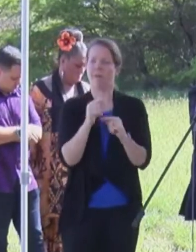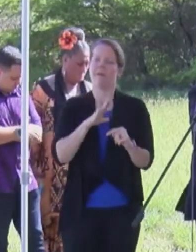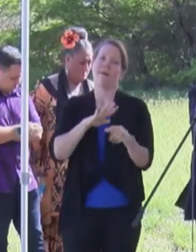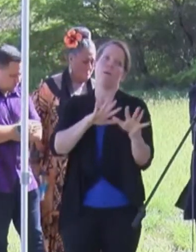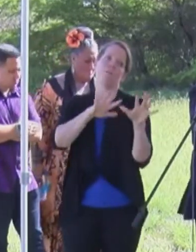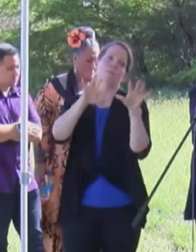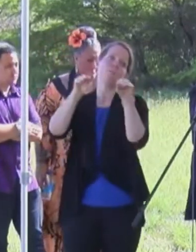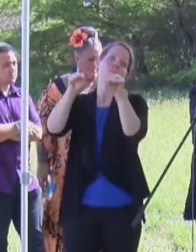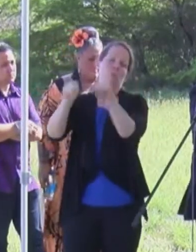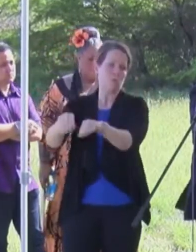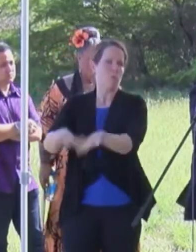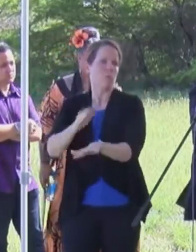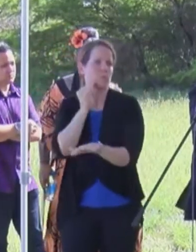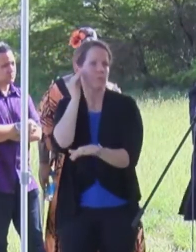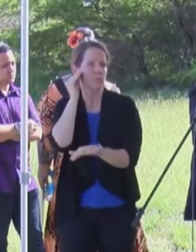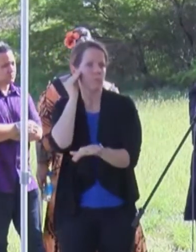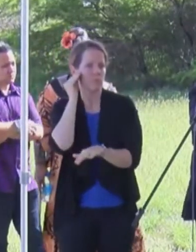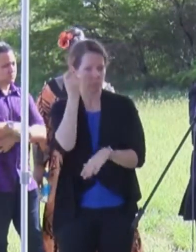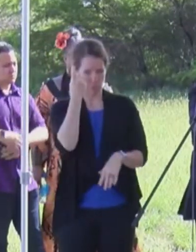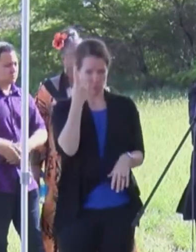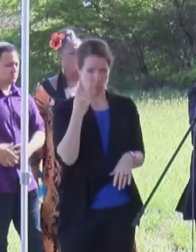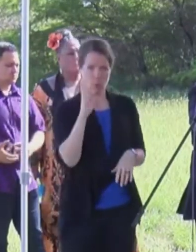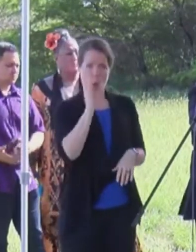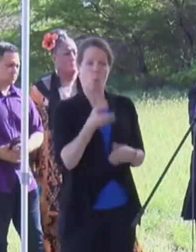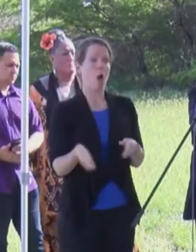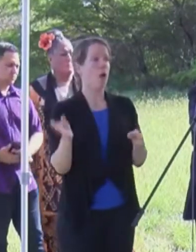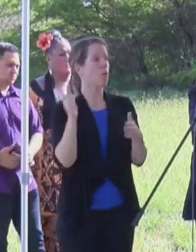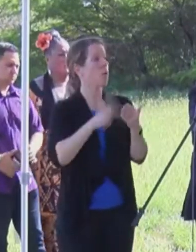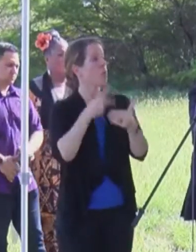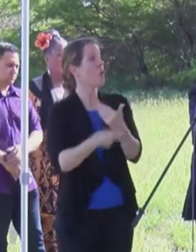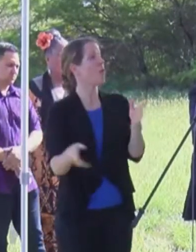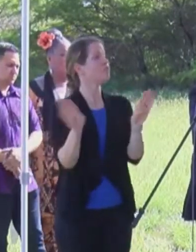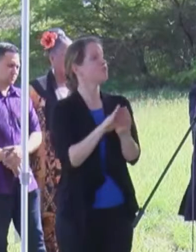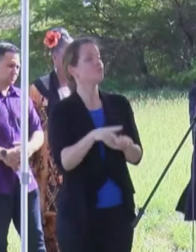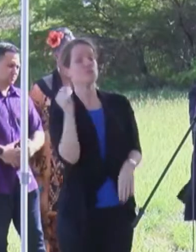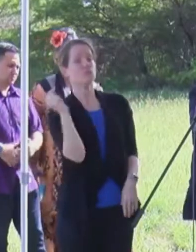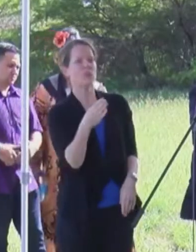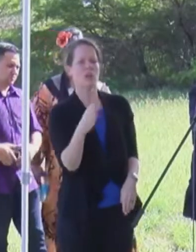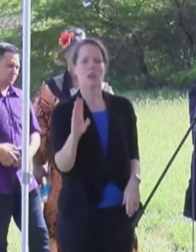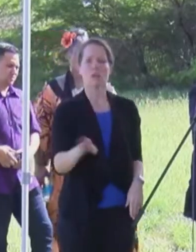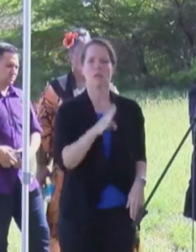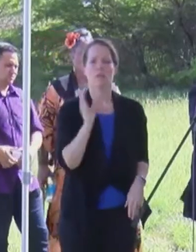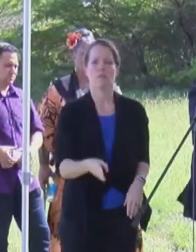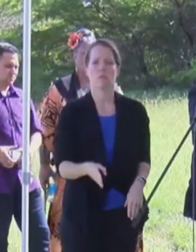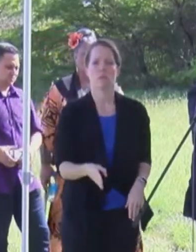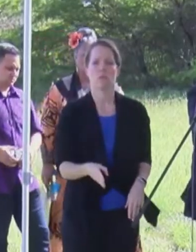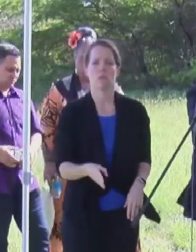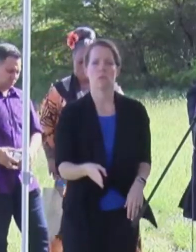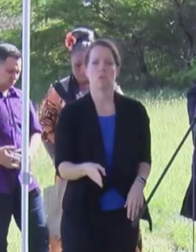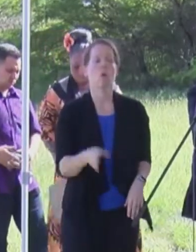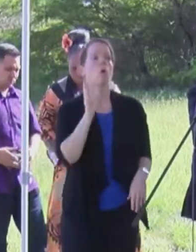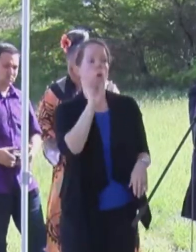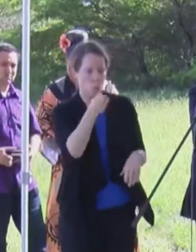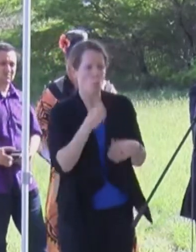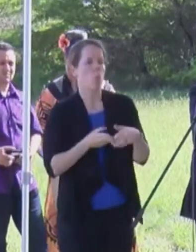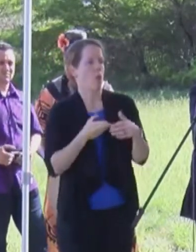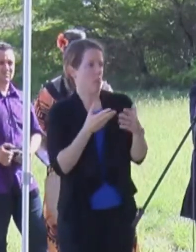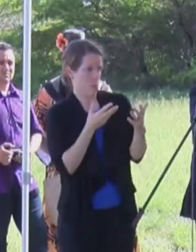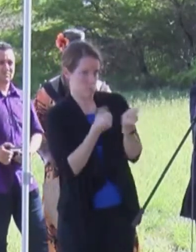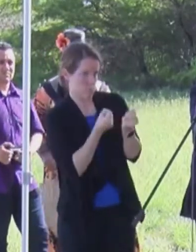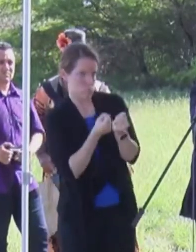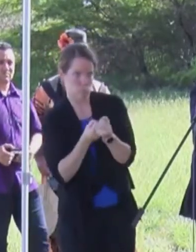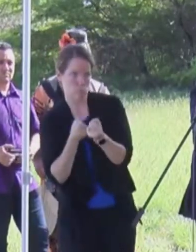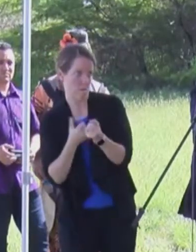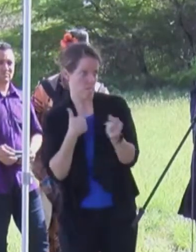go without shelter or to become homeless. So we're going to update people every about 2 weeks, but it looks like we are